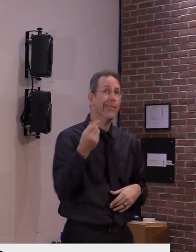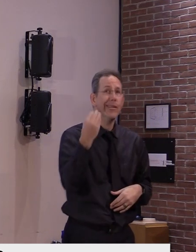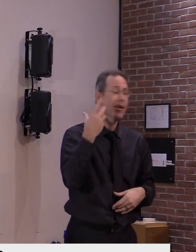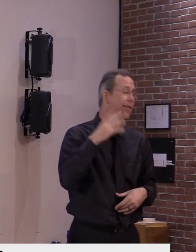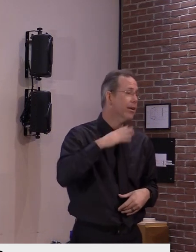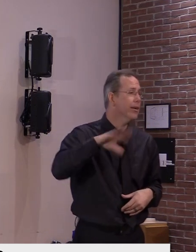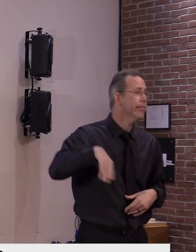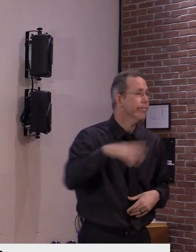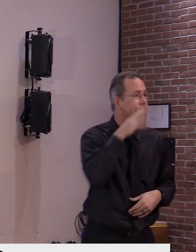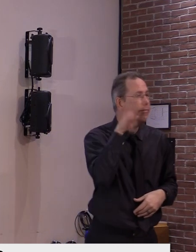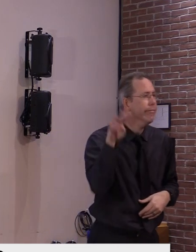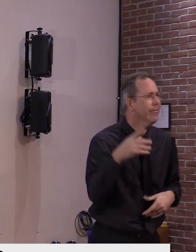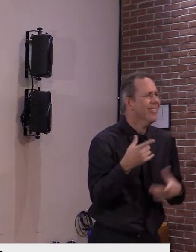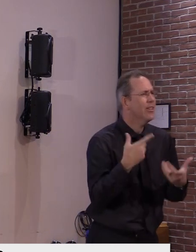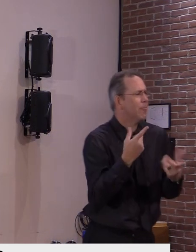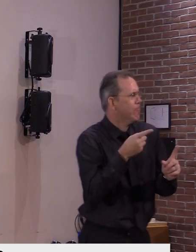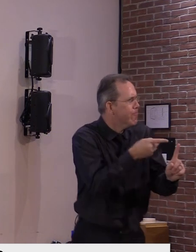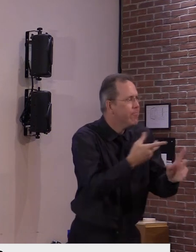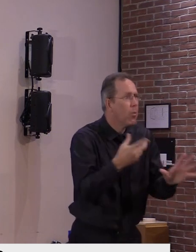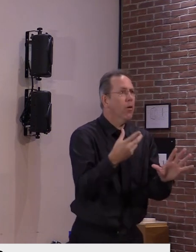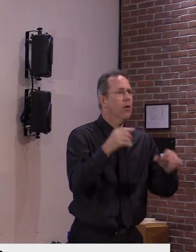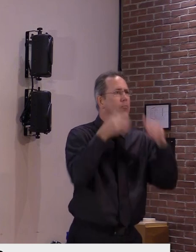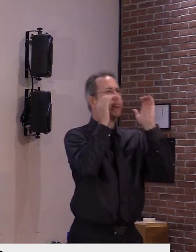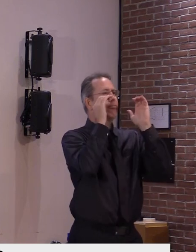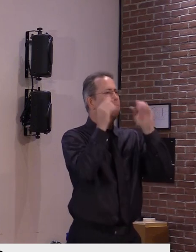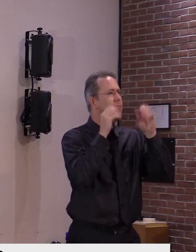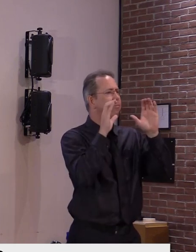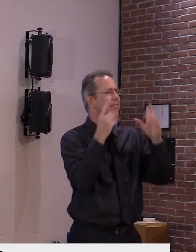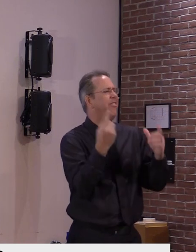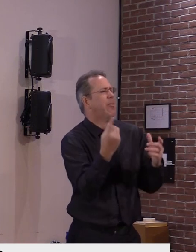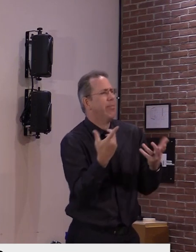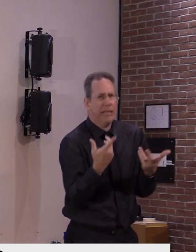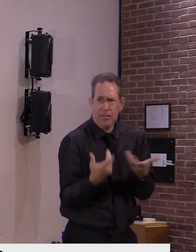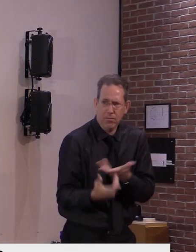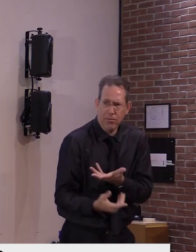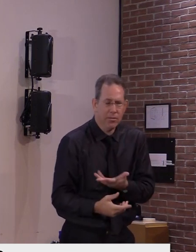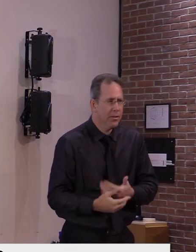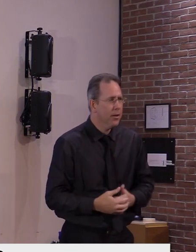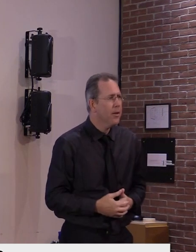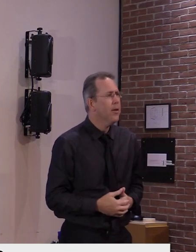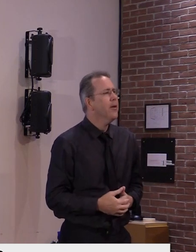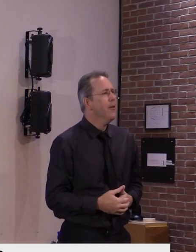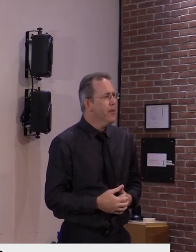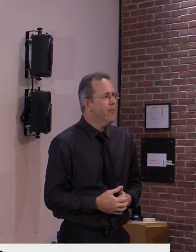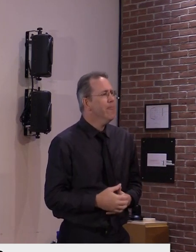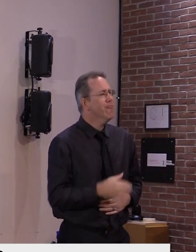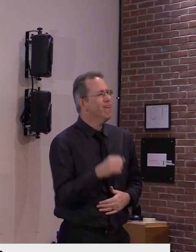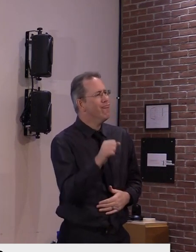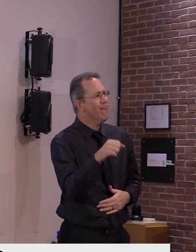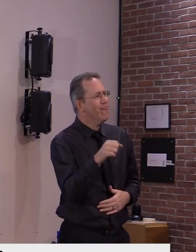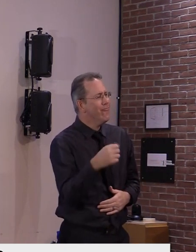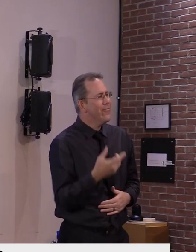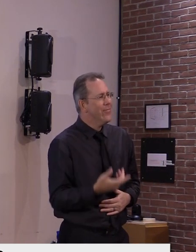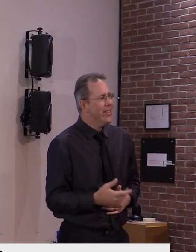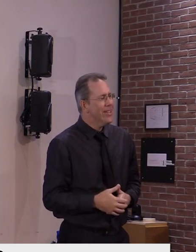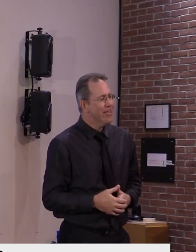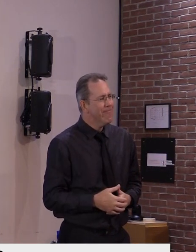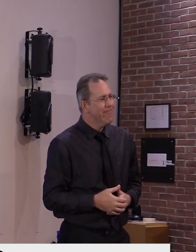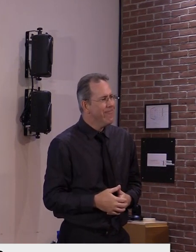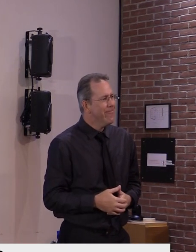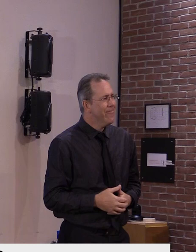Tom, I'm not naive. I understand that there, and I said that in my remarks, that I understand